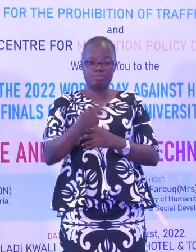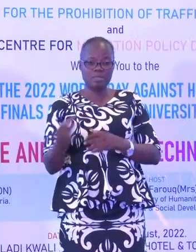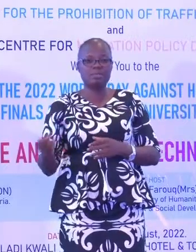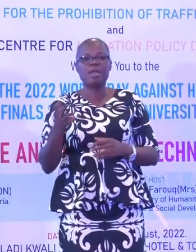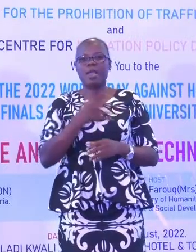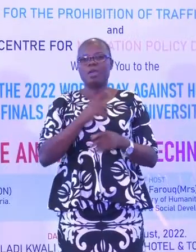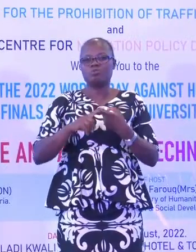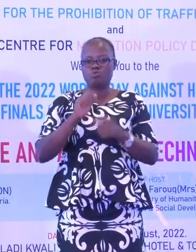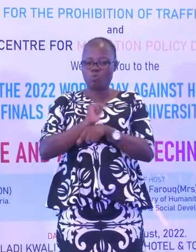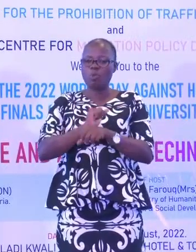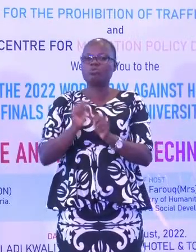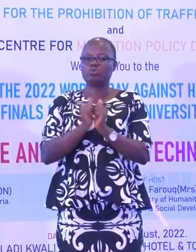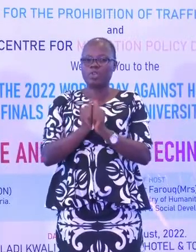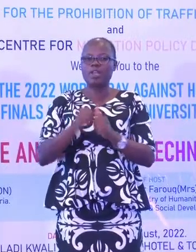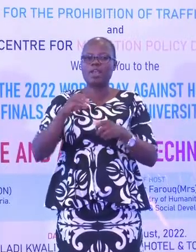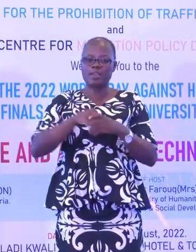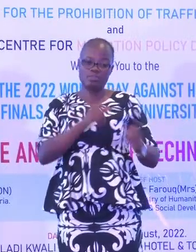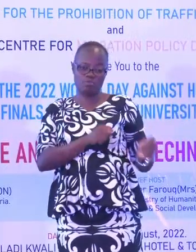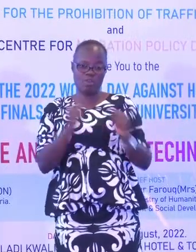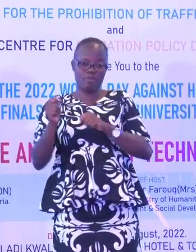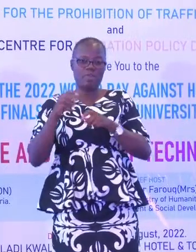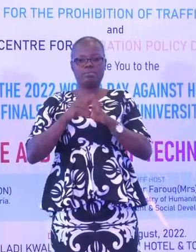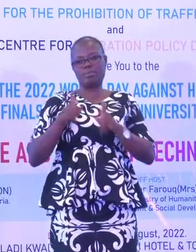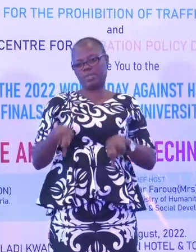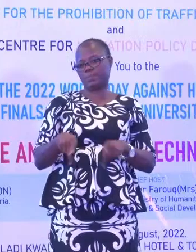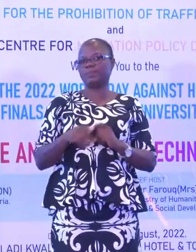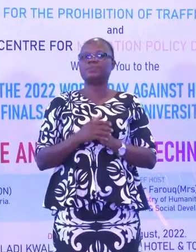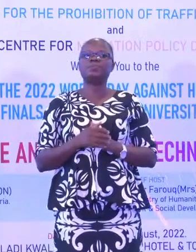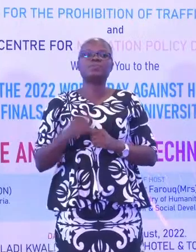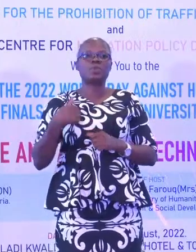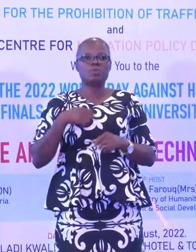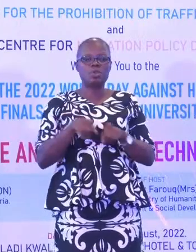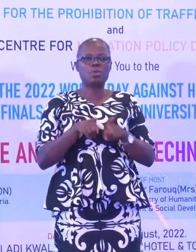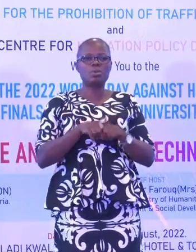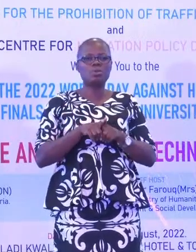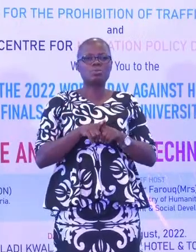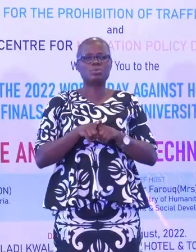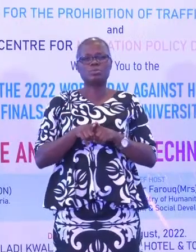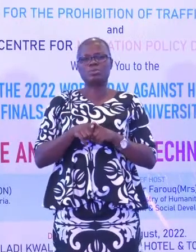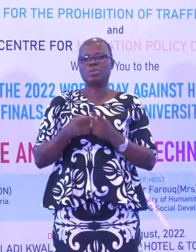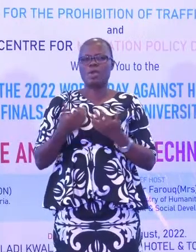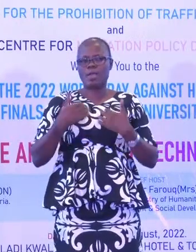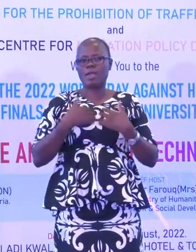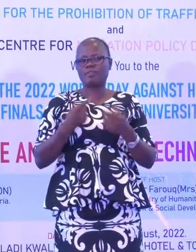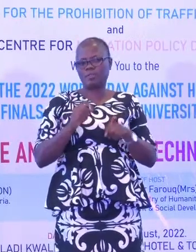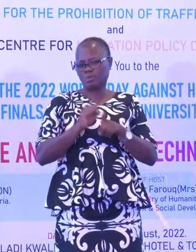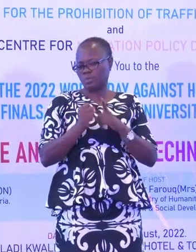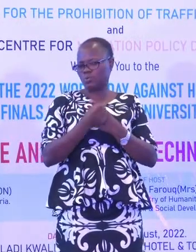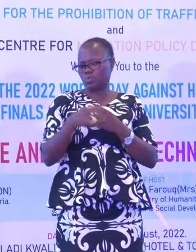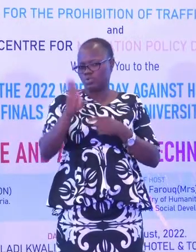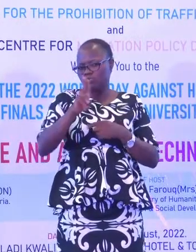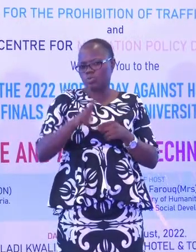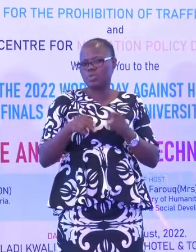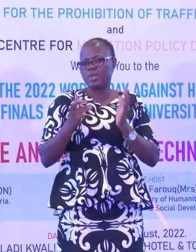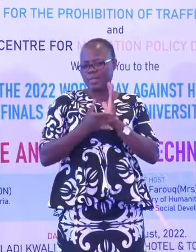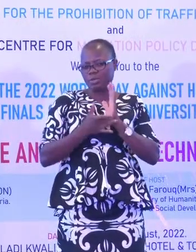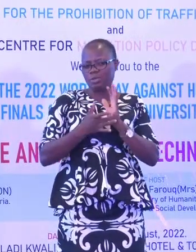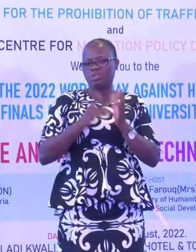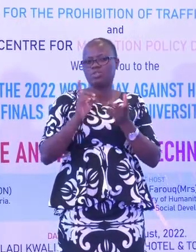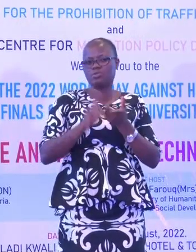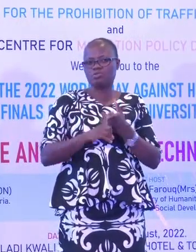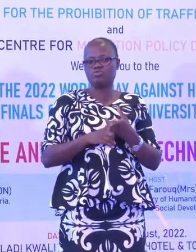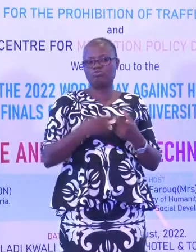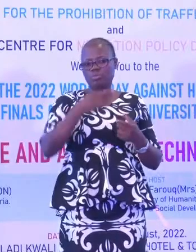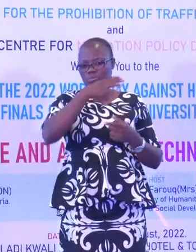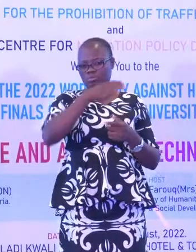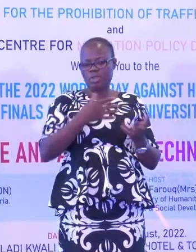gather evidence for trafficking cases. Fourthly, we've supported the use of digital technology in allowing